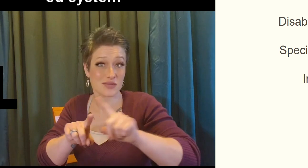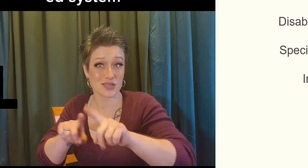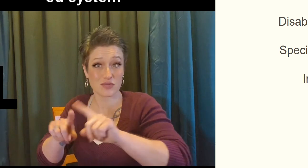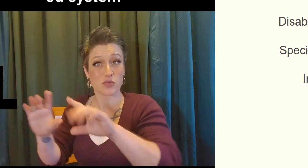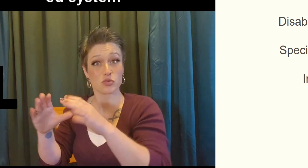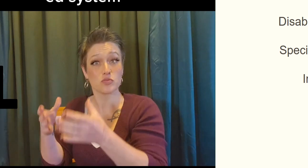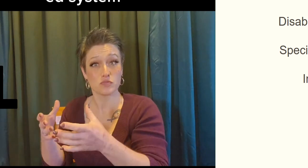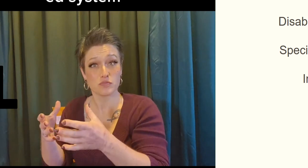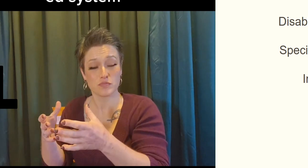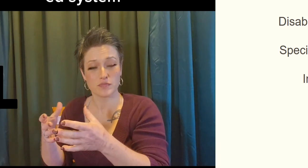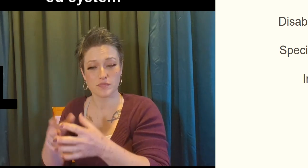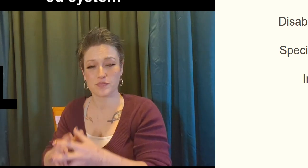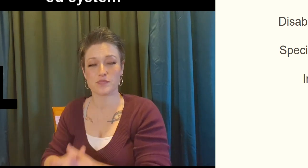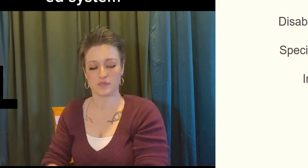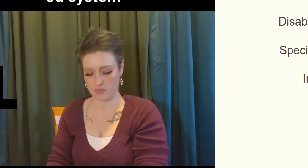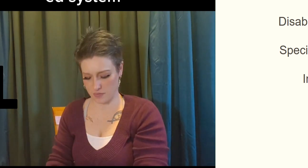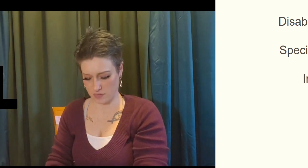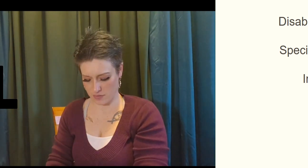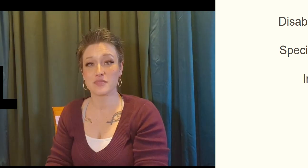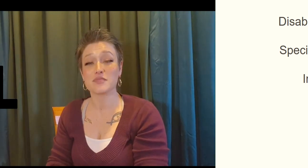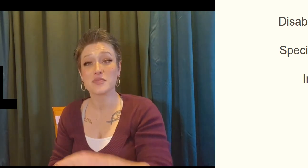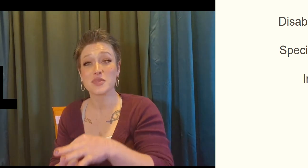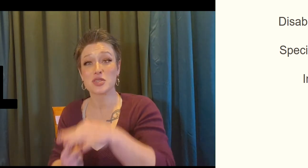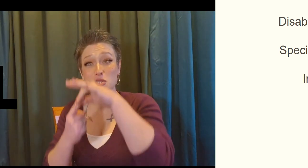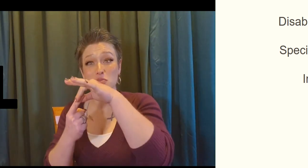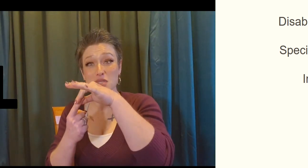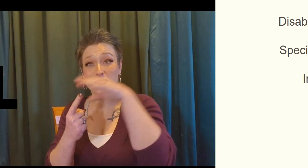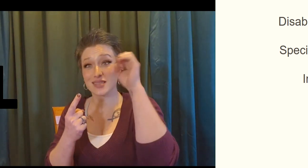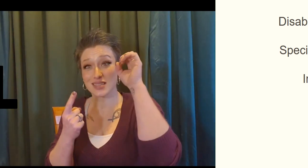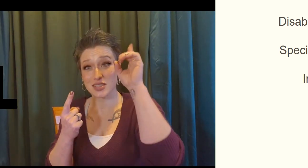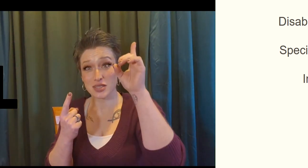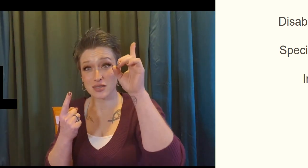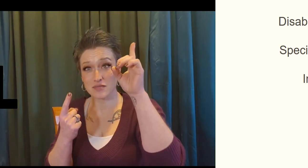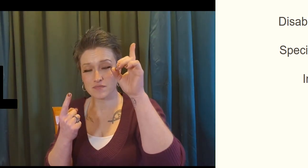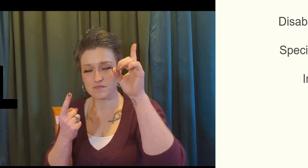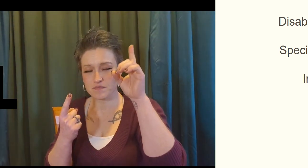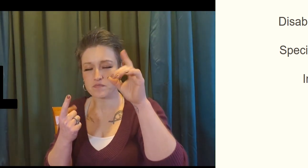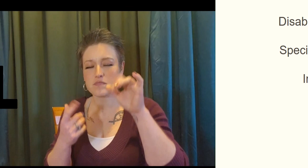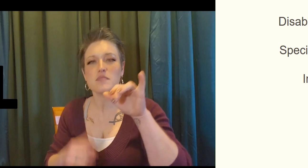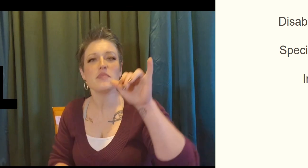ed system and also how that impacts different groups.